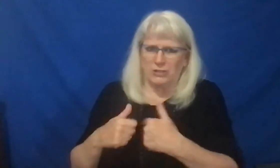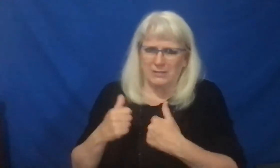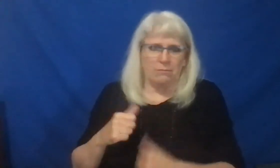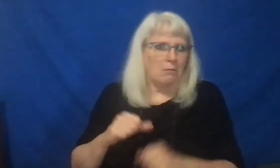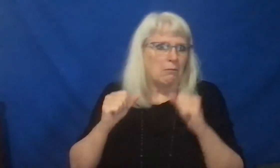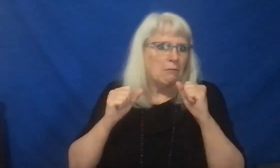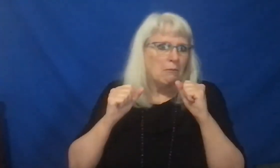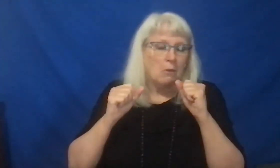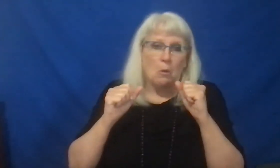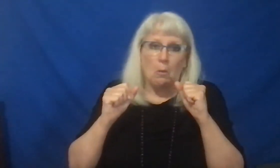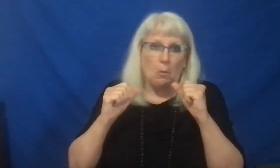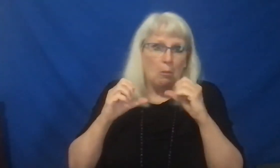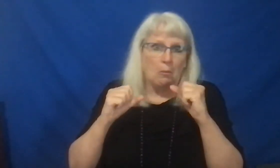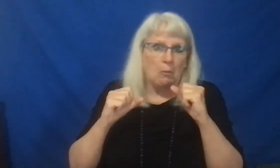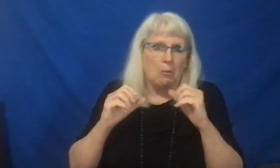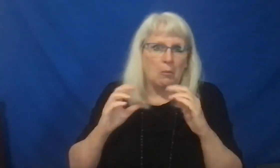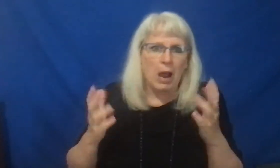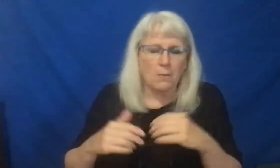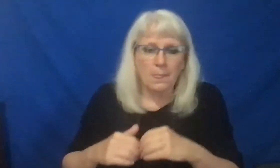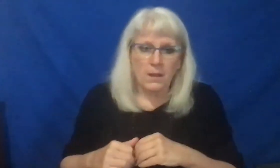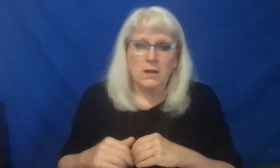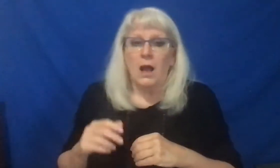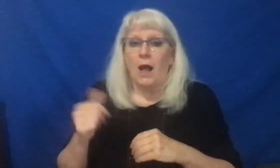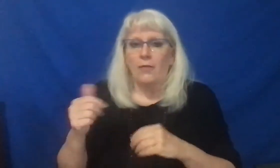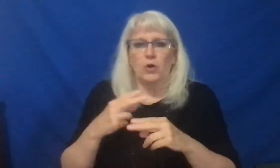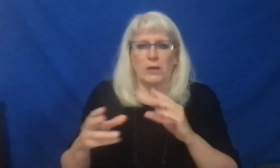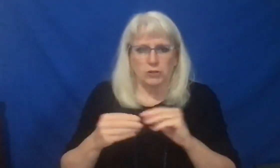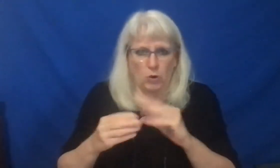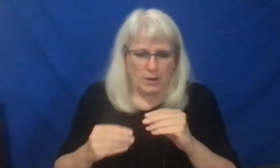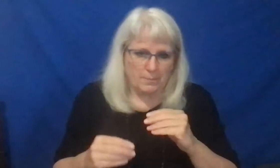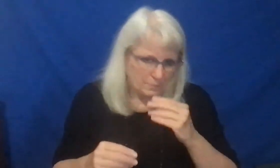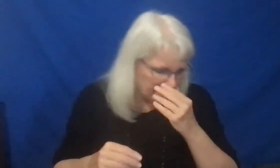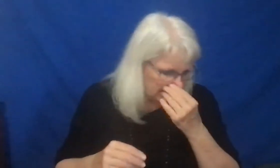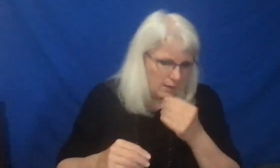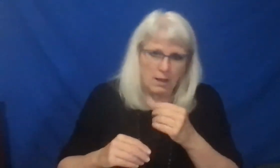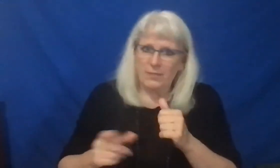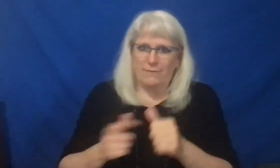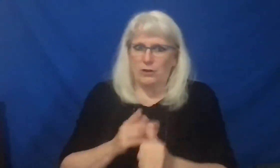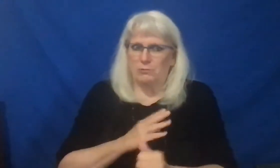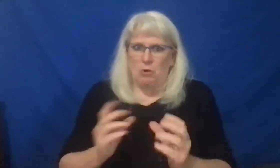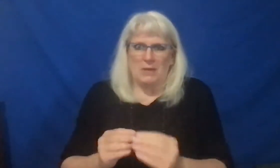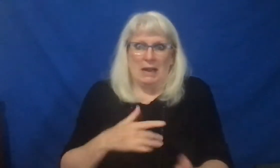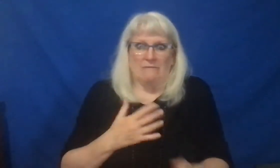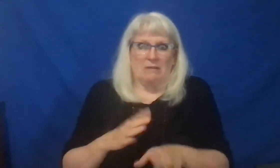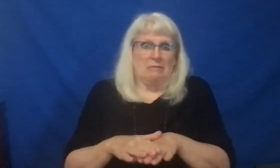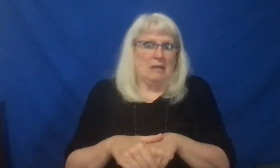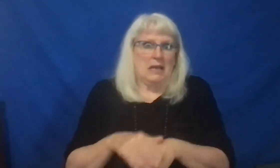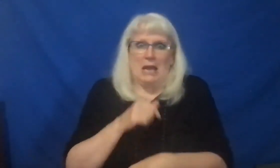quick story, right? I tell this first board, I really feel like a fraud. I don't belong. Why am I here? This is